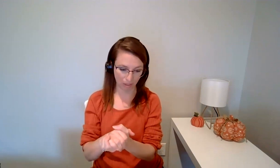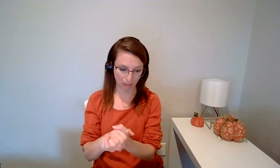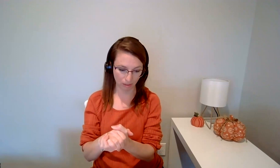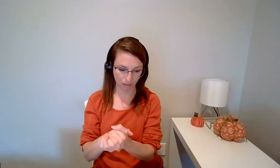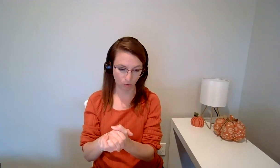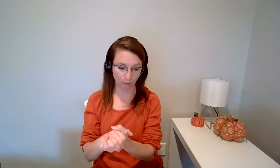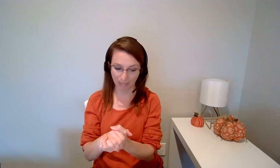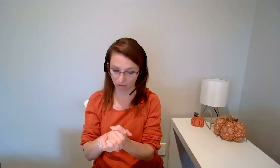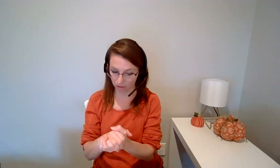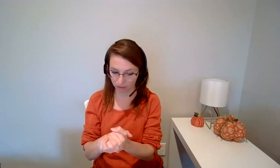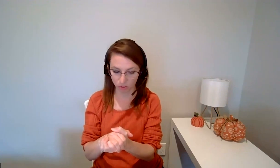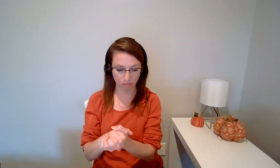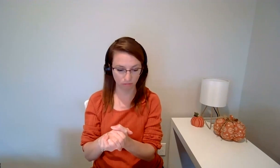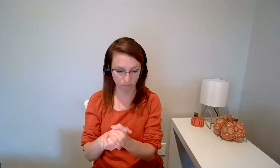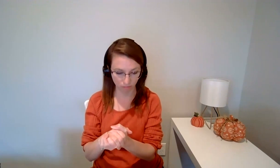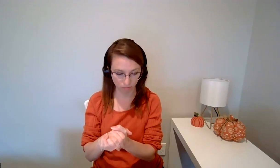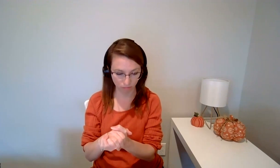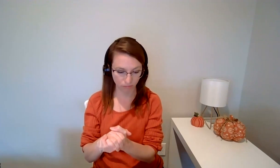Married or marriage.